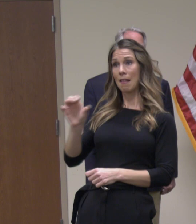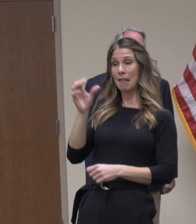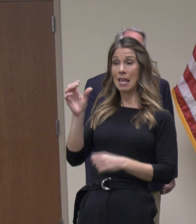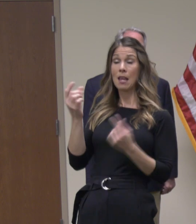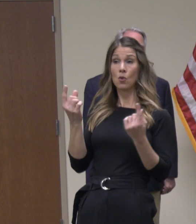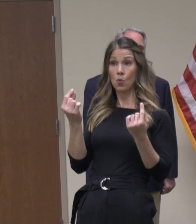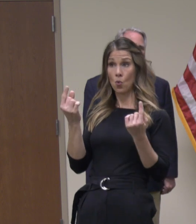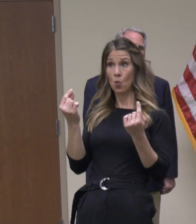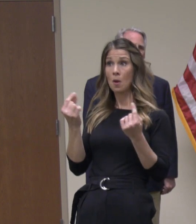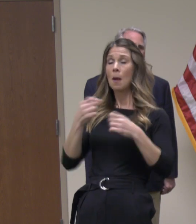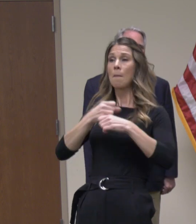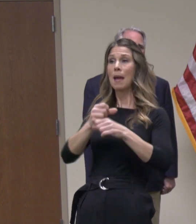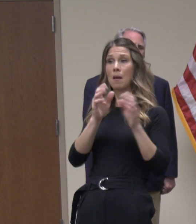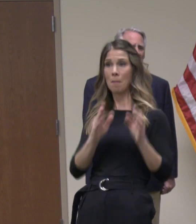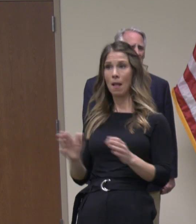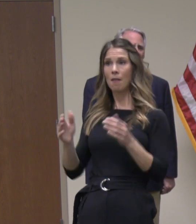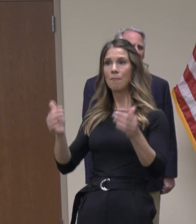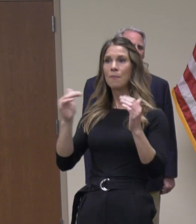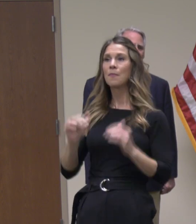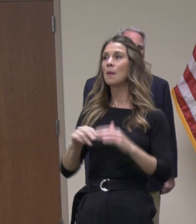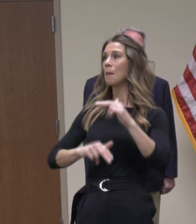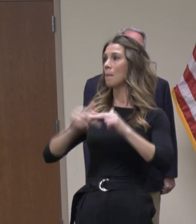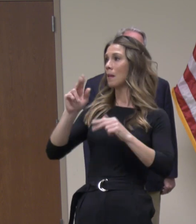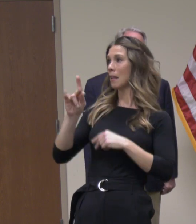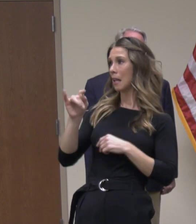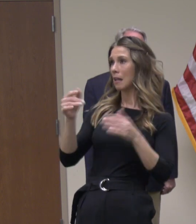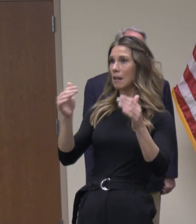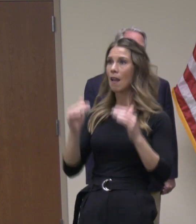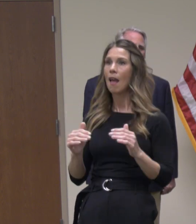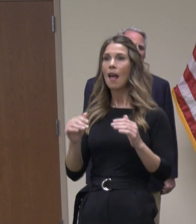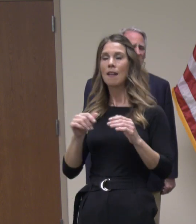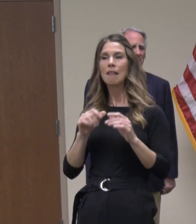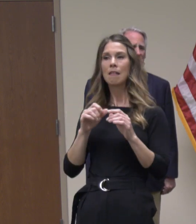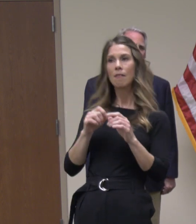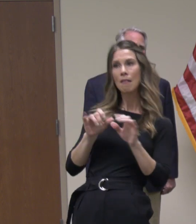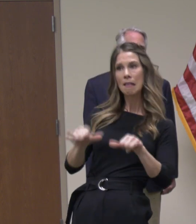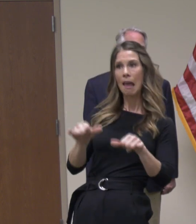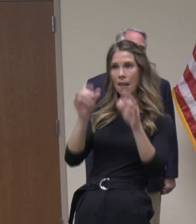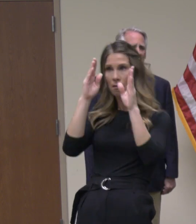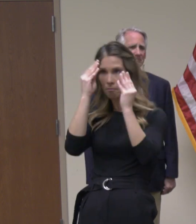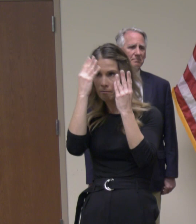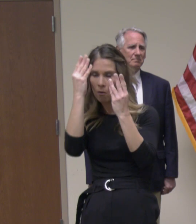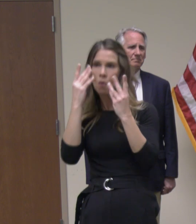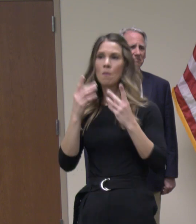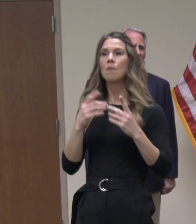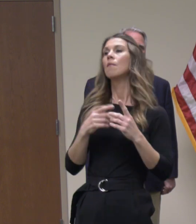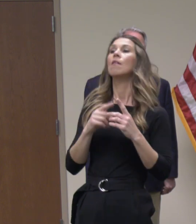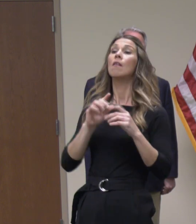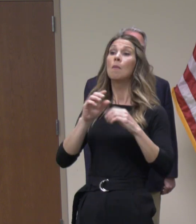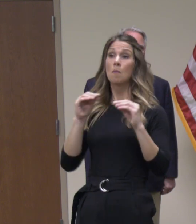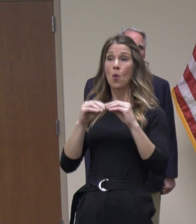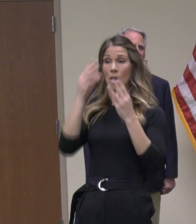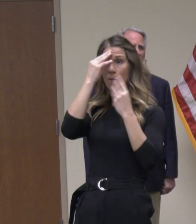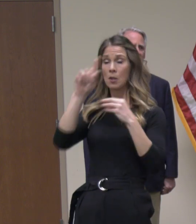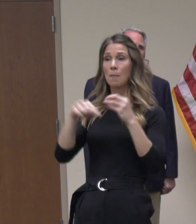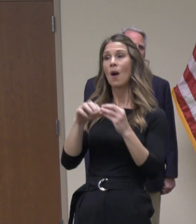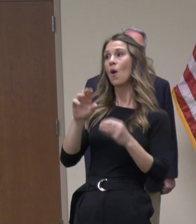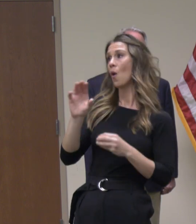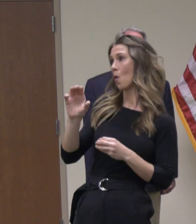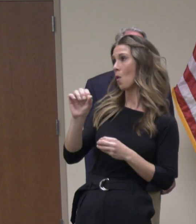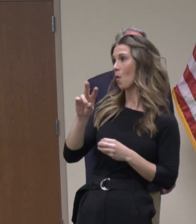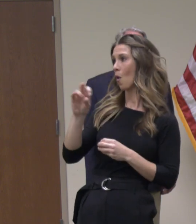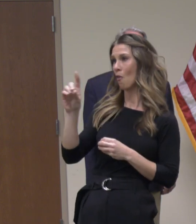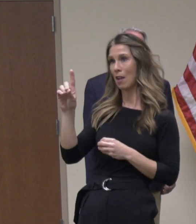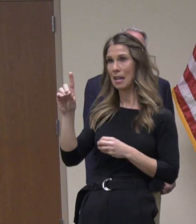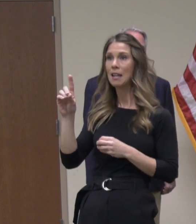plan, build a kit, and stay informed. You can find all of the up-to-date information about COVID-19 and our public health efforts